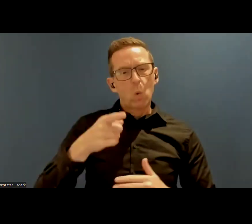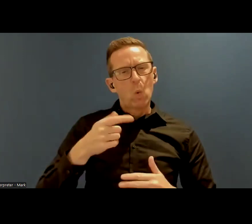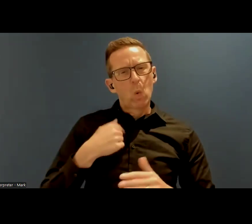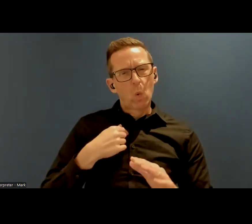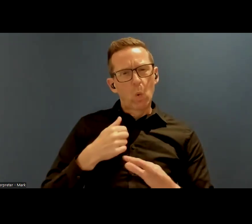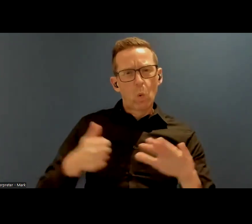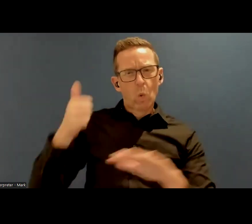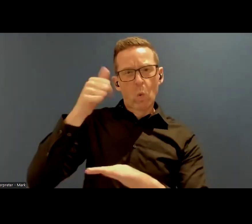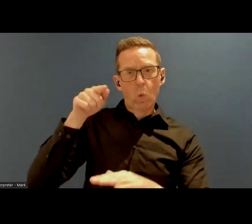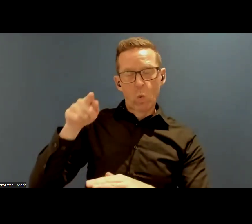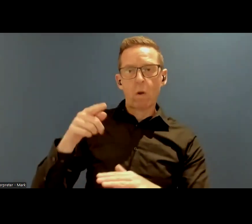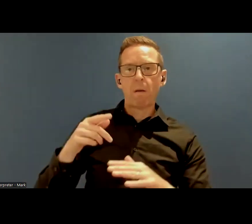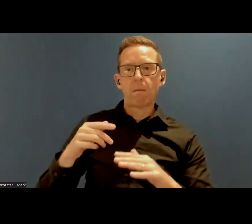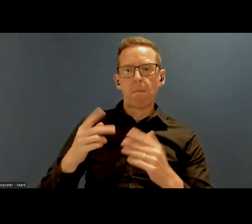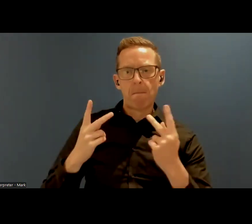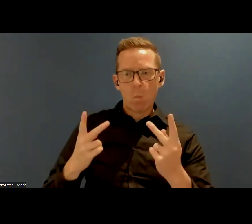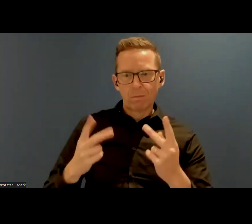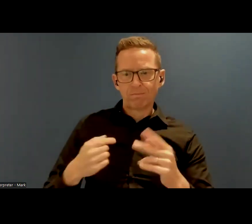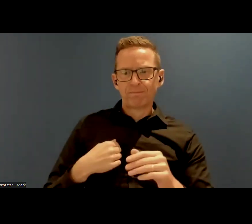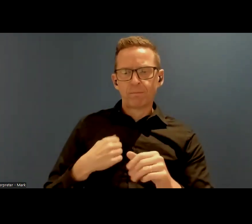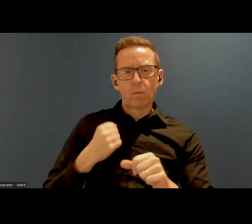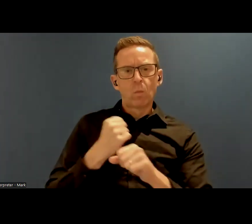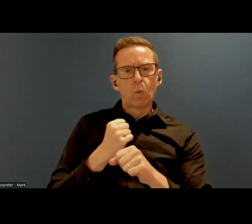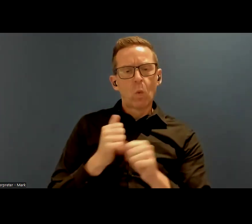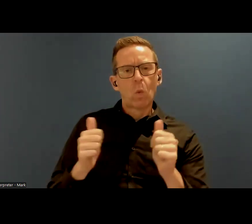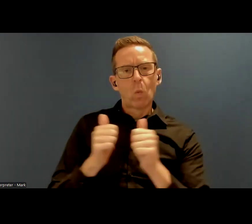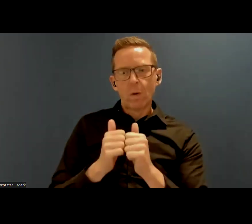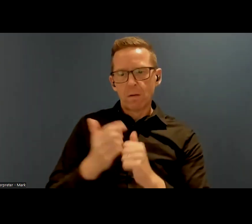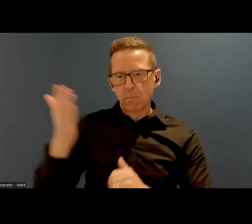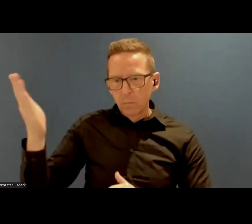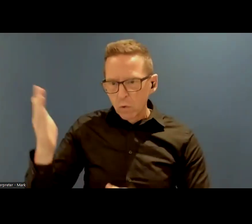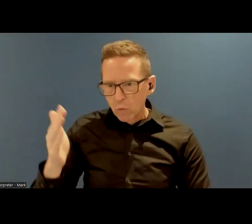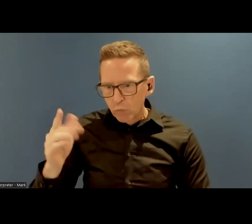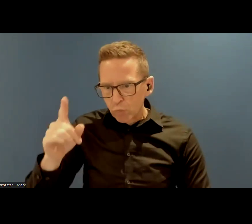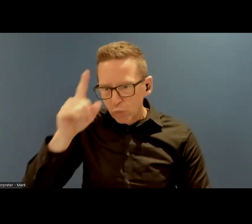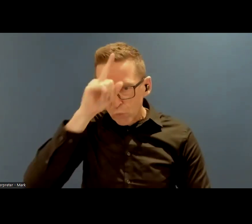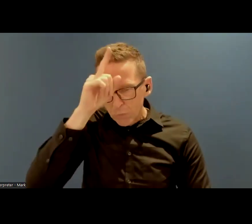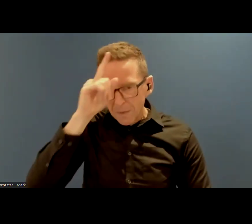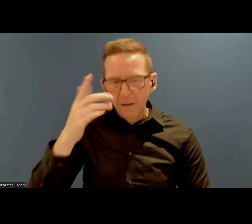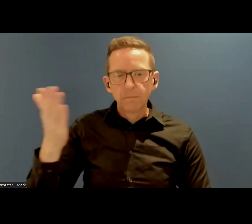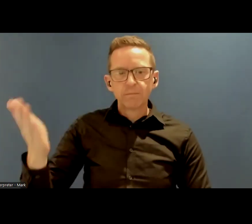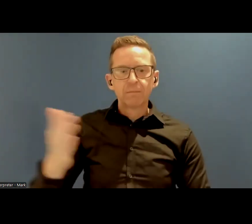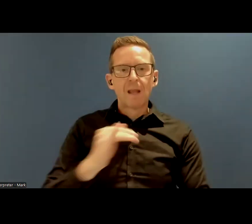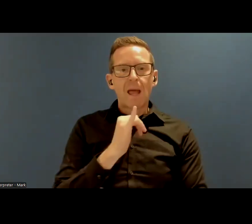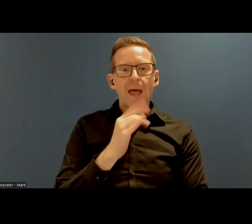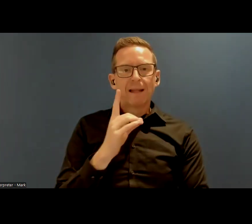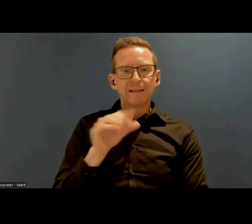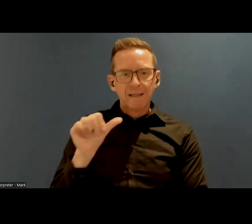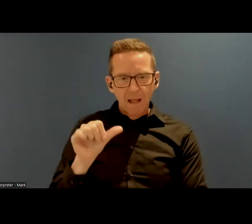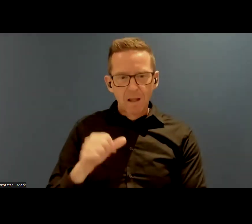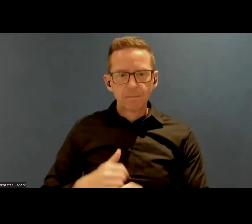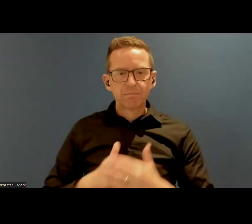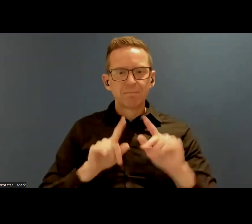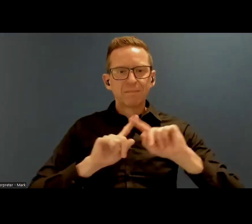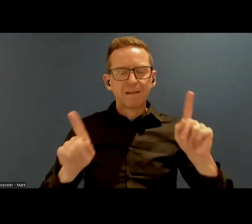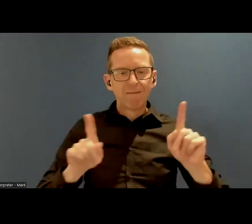now with Germany and IDA as three co-hosts and the Arab League in